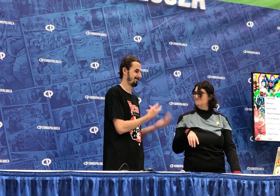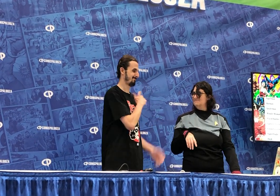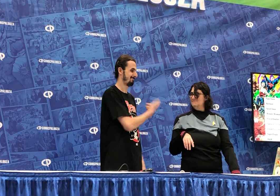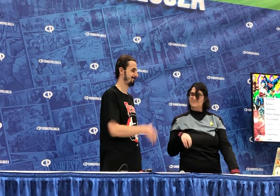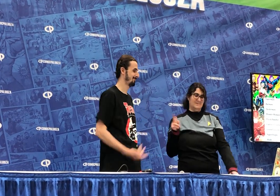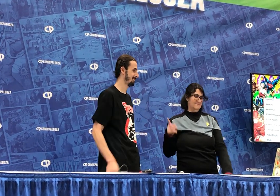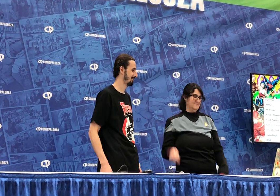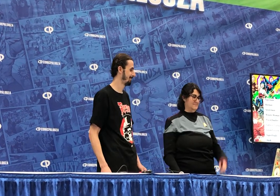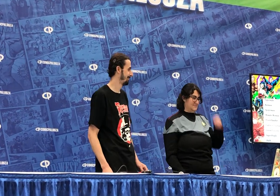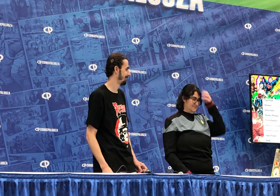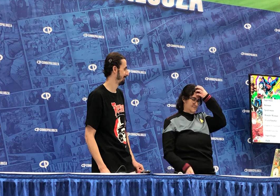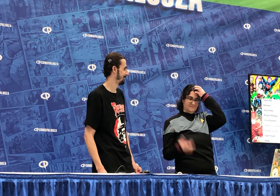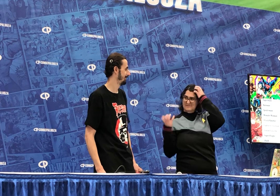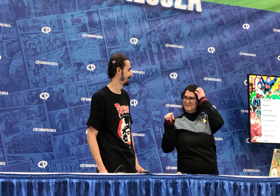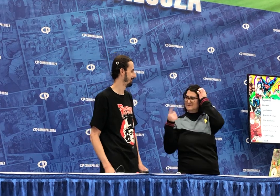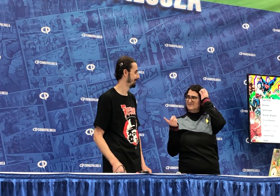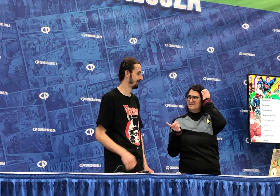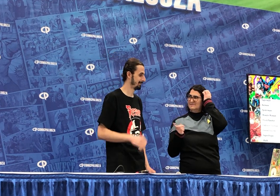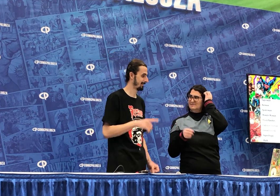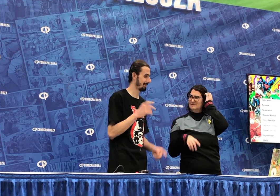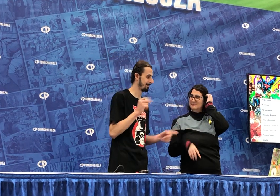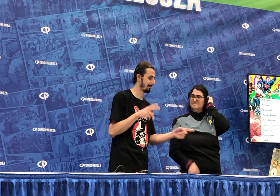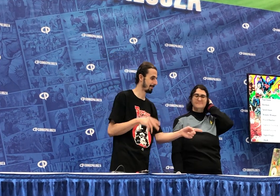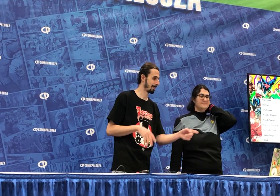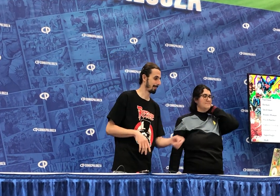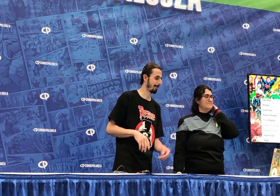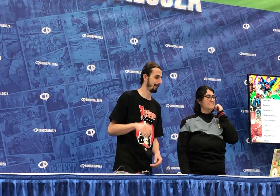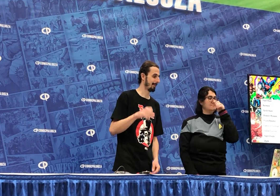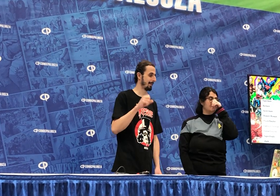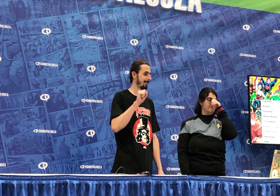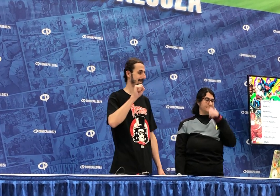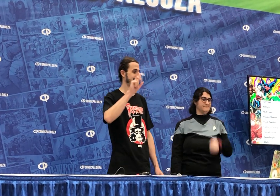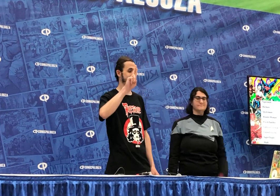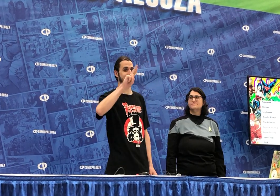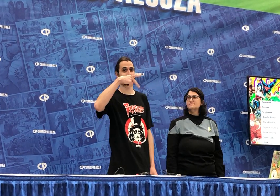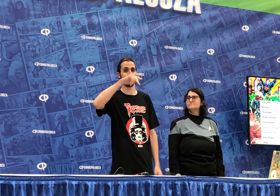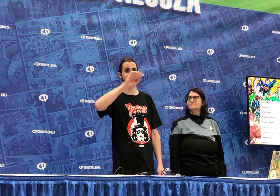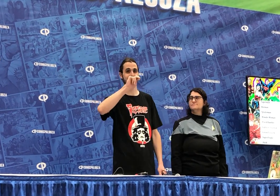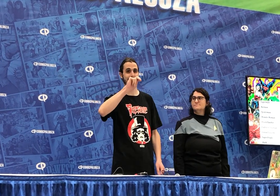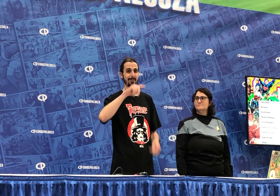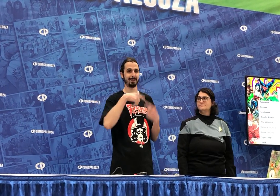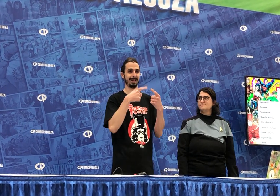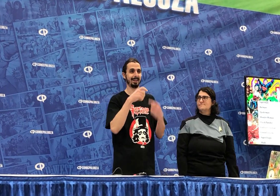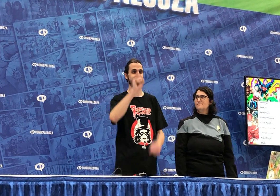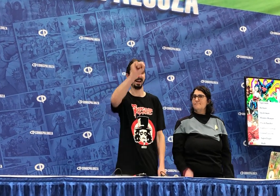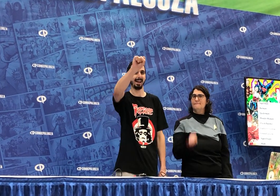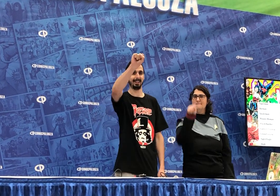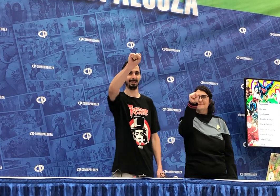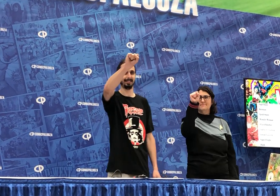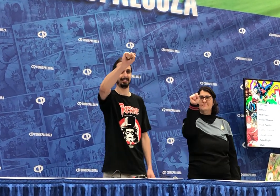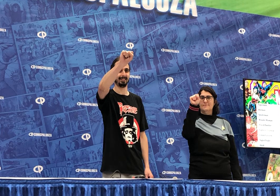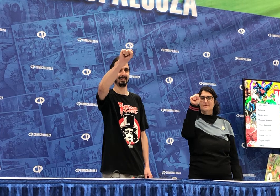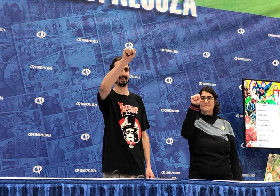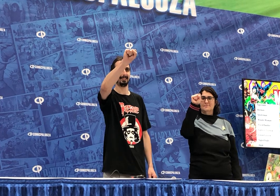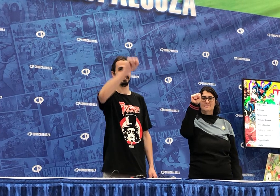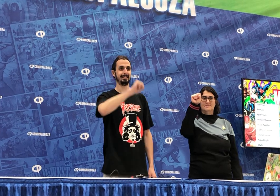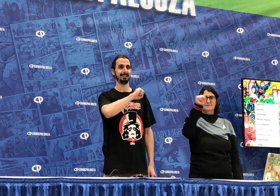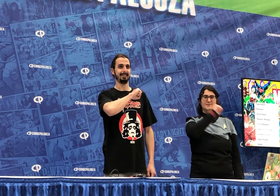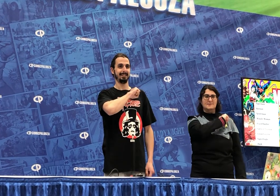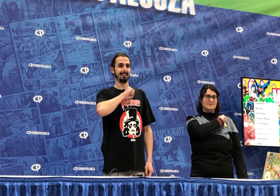Which one do you want to do? You do it. No, you do it. They're going back and forth. Mark said, okay, let's look at Superman. You make the